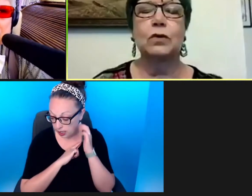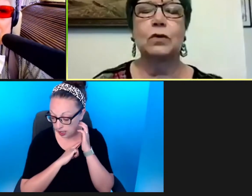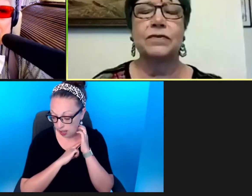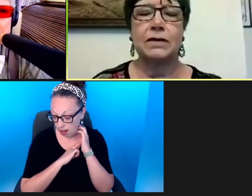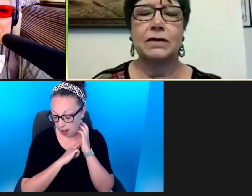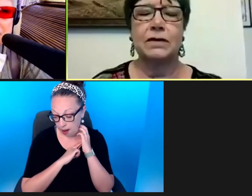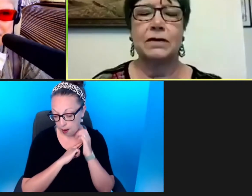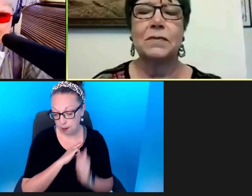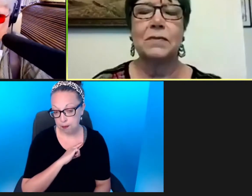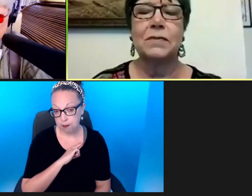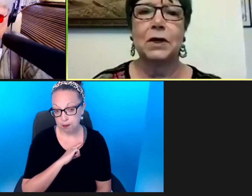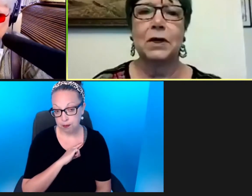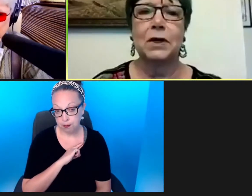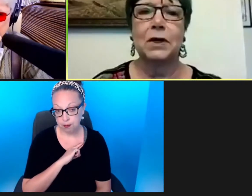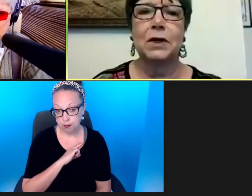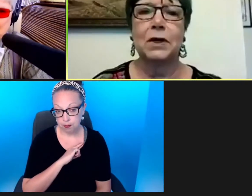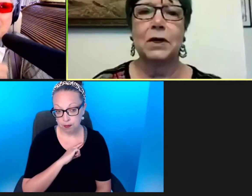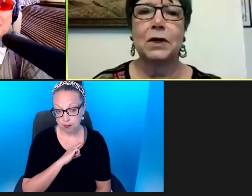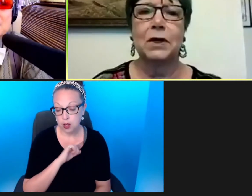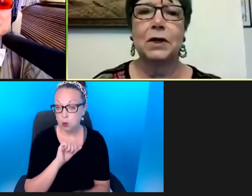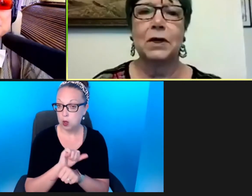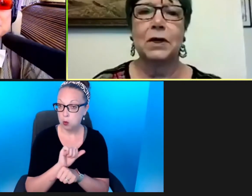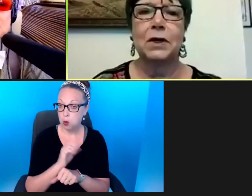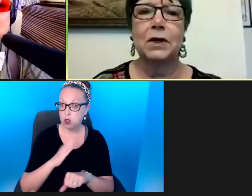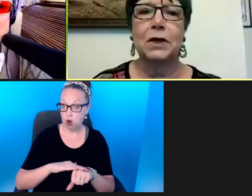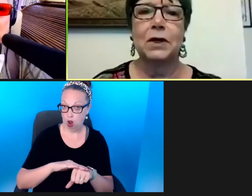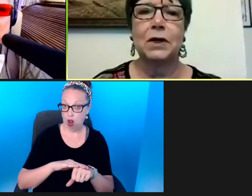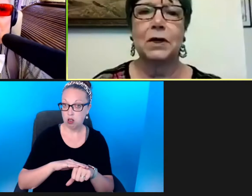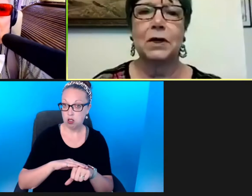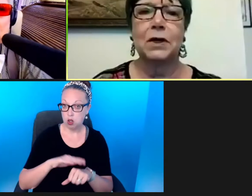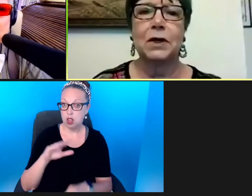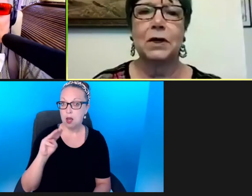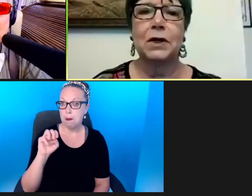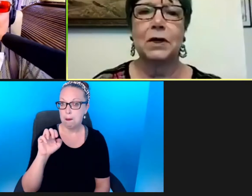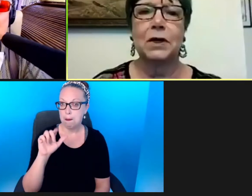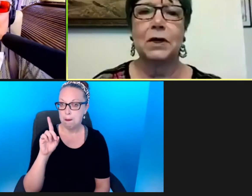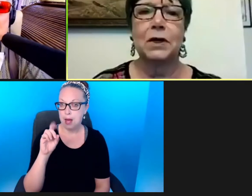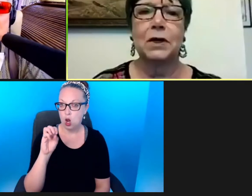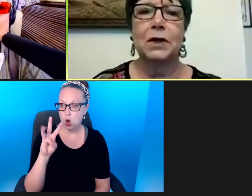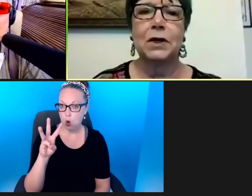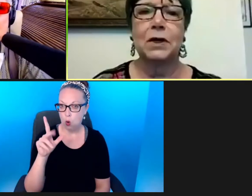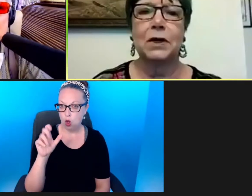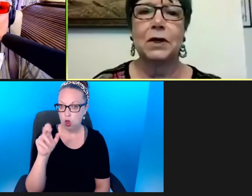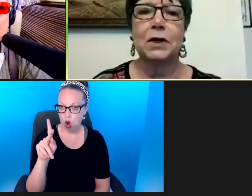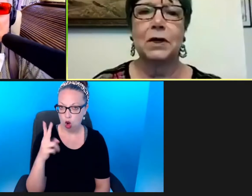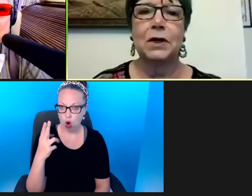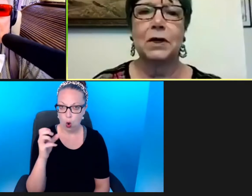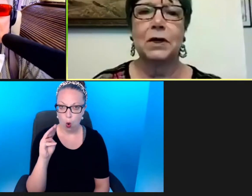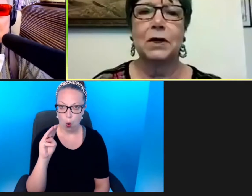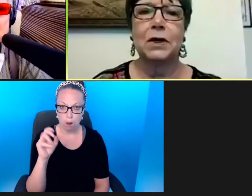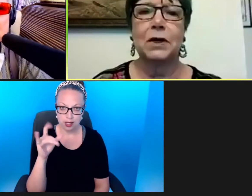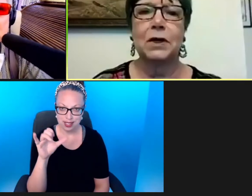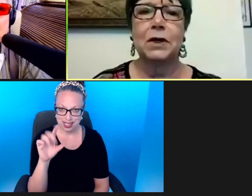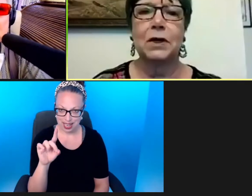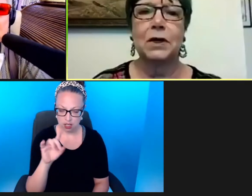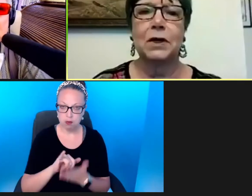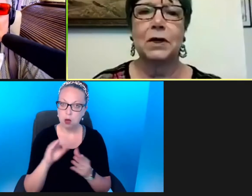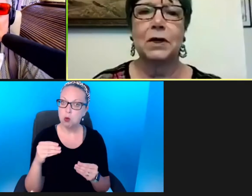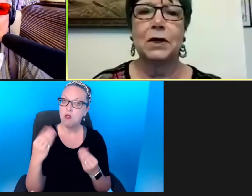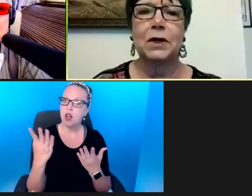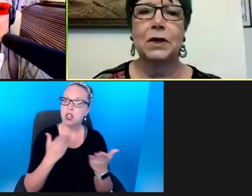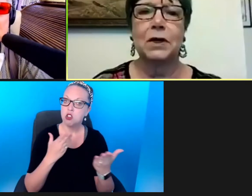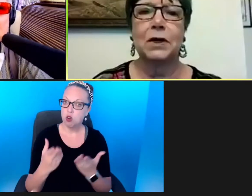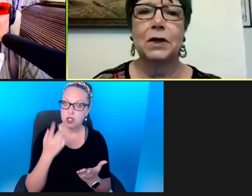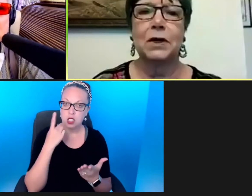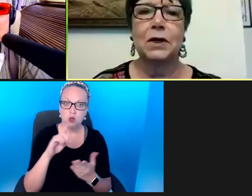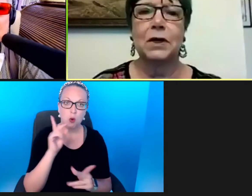work with, Meadowlark Homestead, provided services for people over the age of 18 with